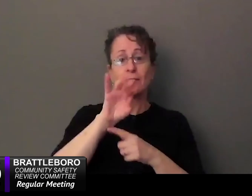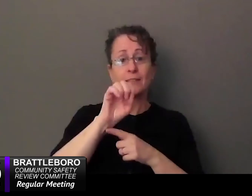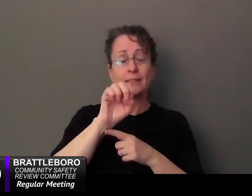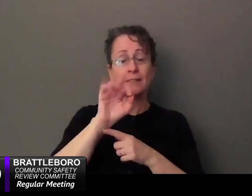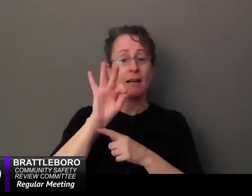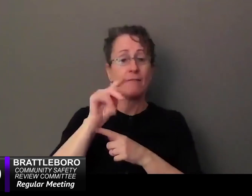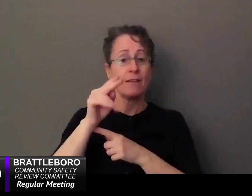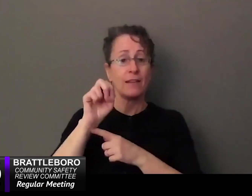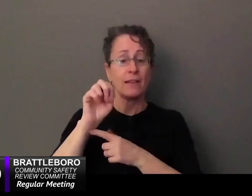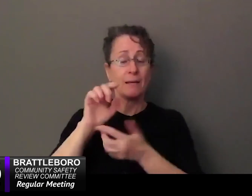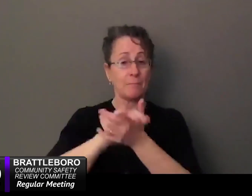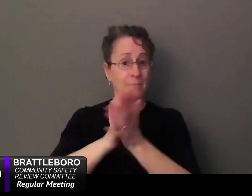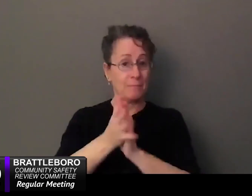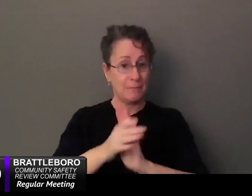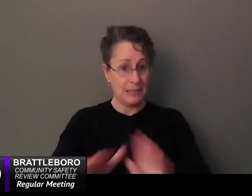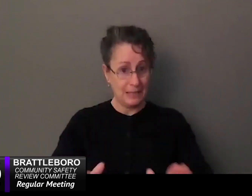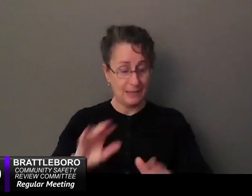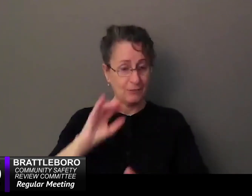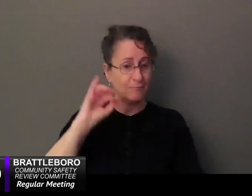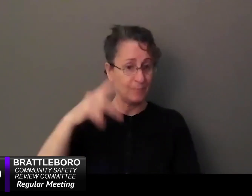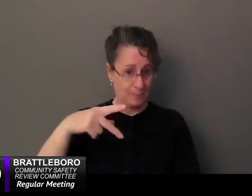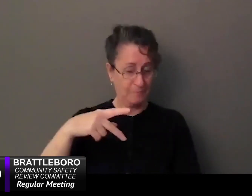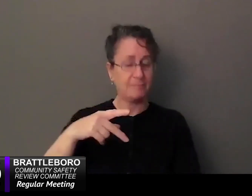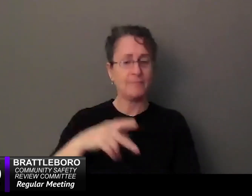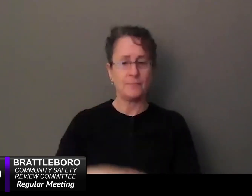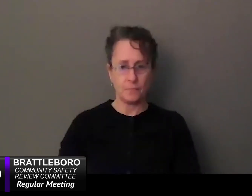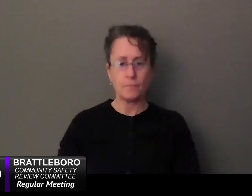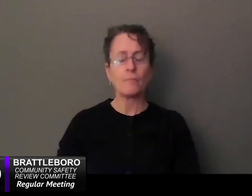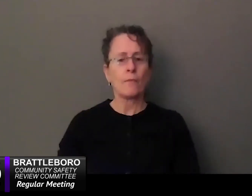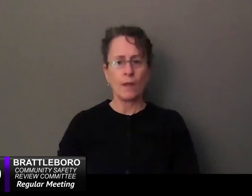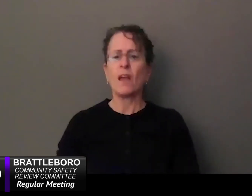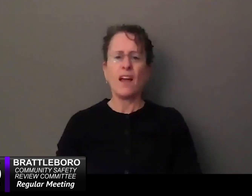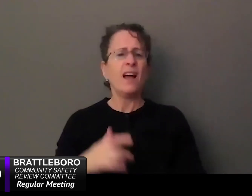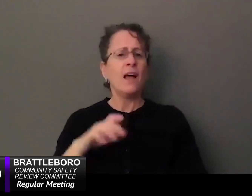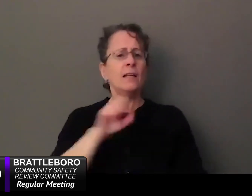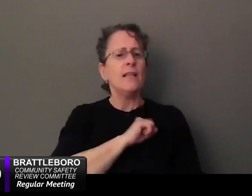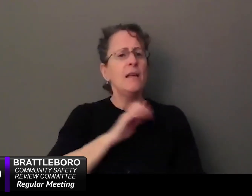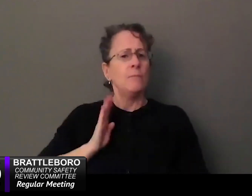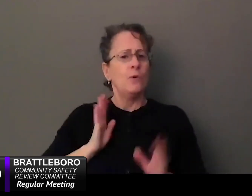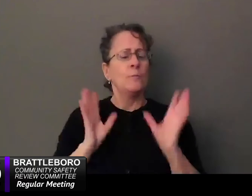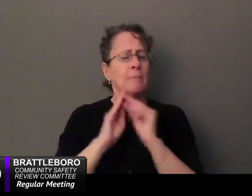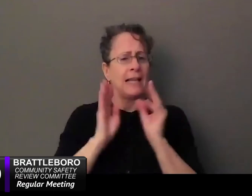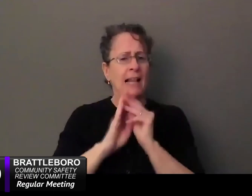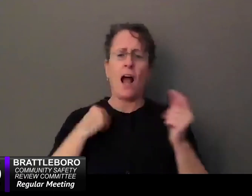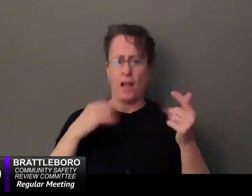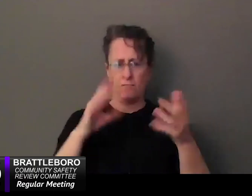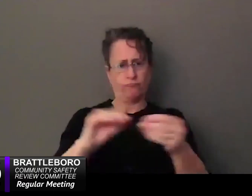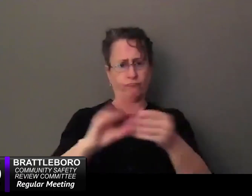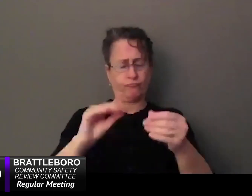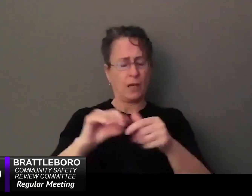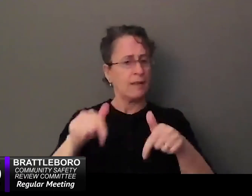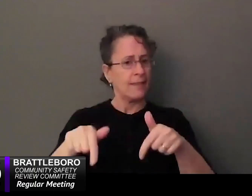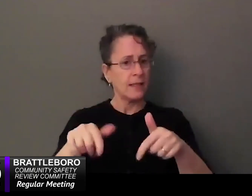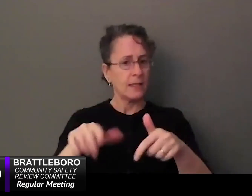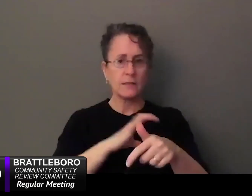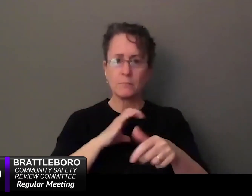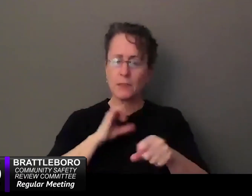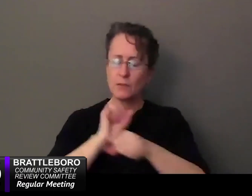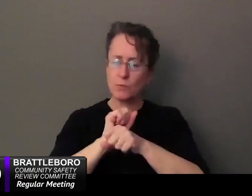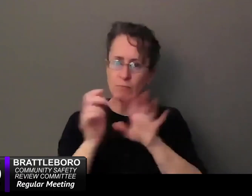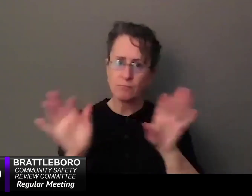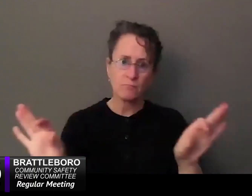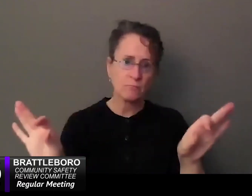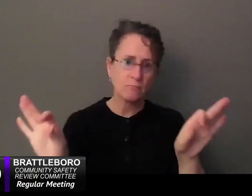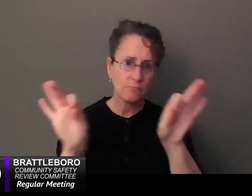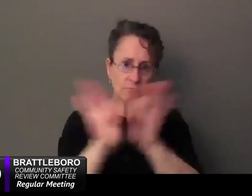at the select board meeting, I think this is very important work of this committee, and so that's